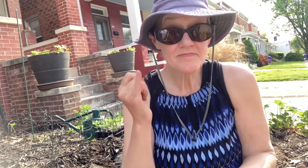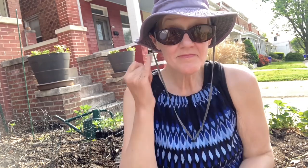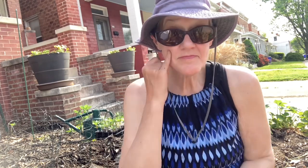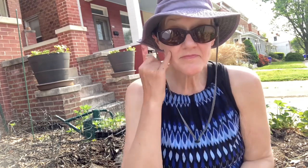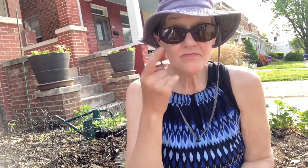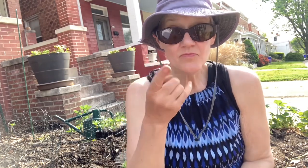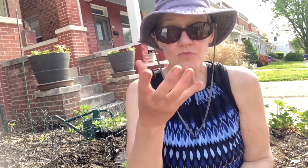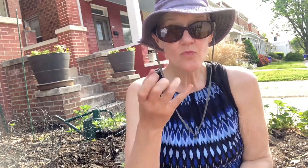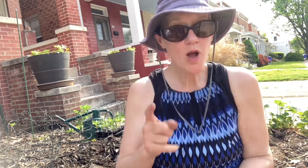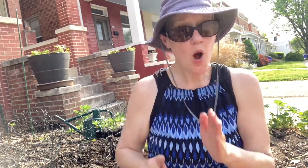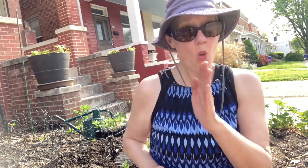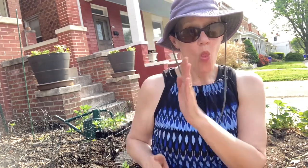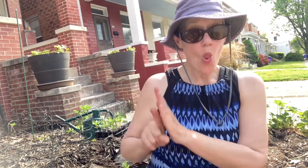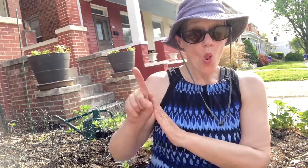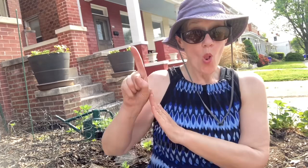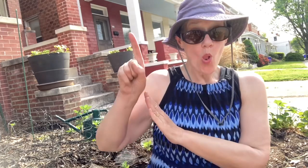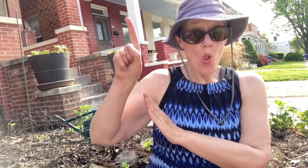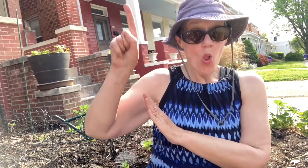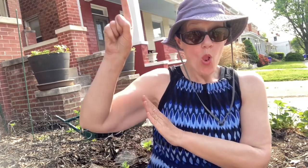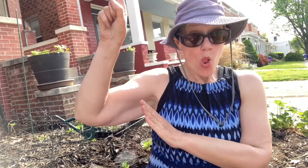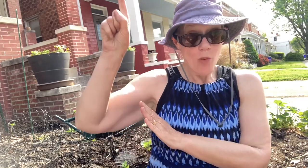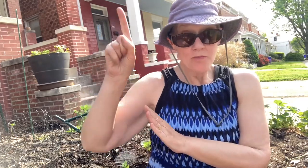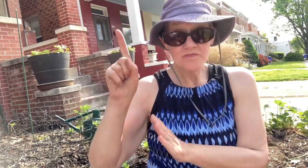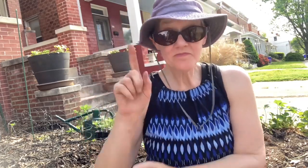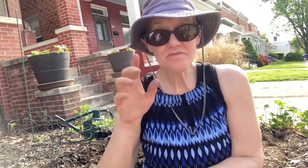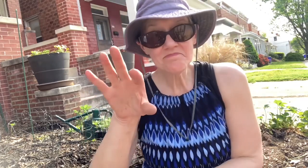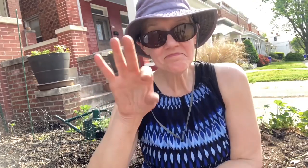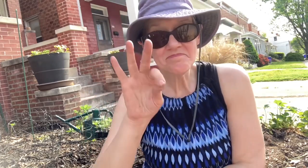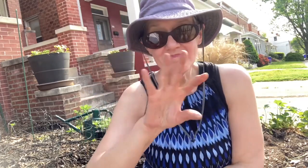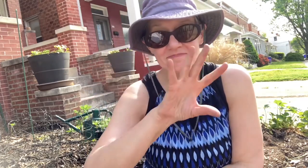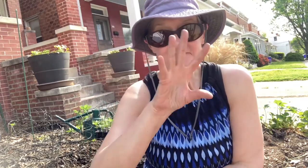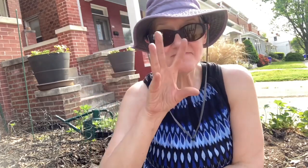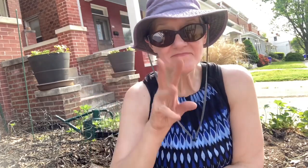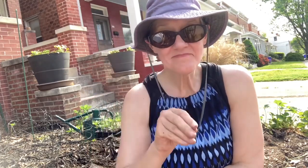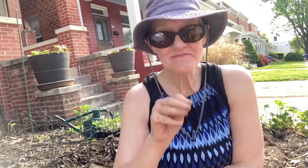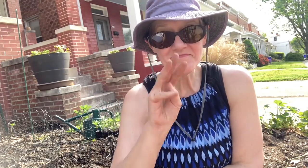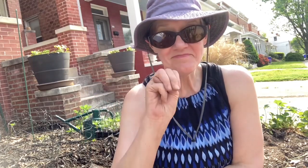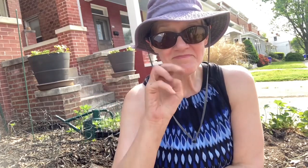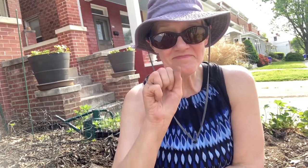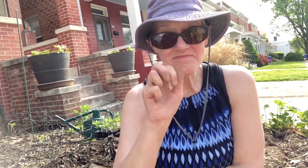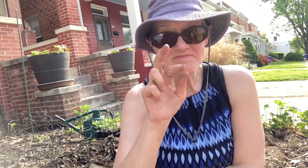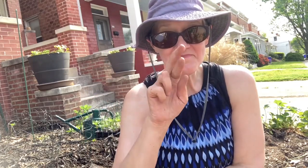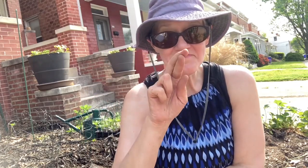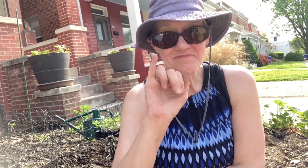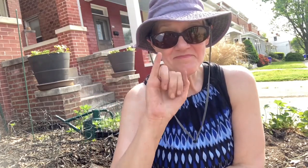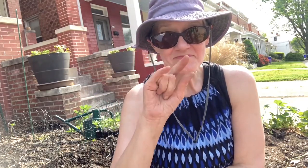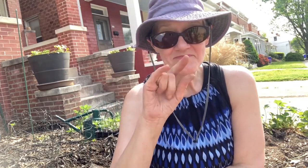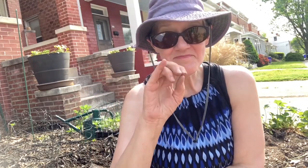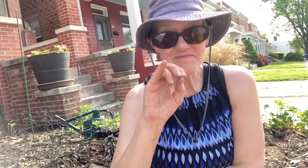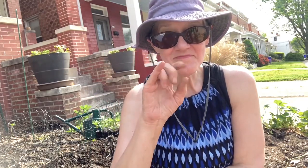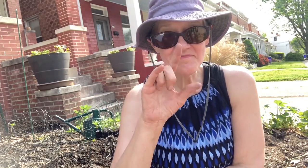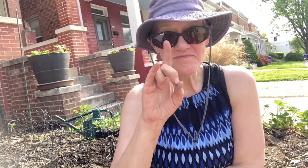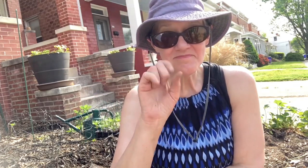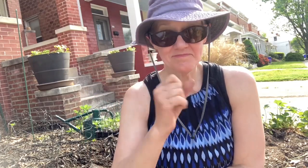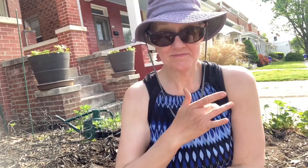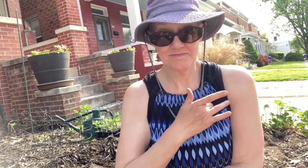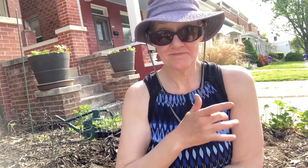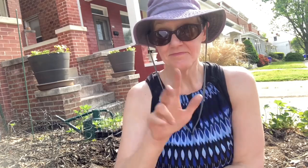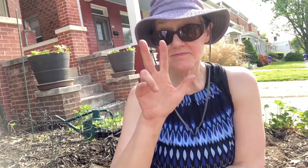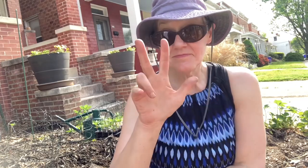8 inches tall. But if you want really tall marigolds, pick the African marigold variety.